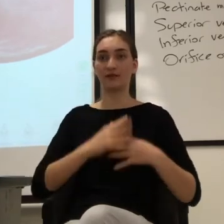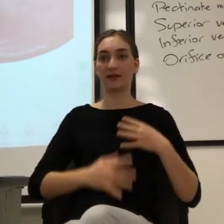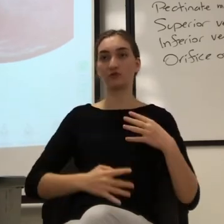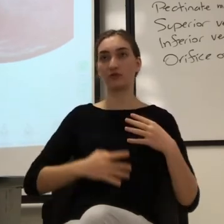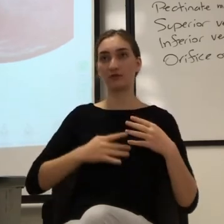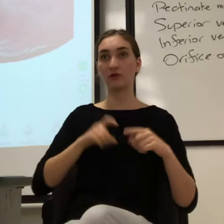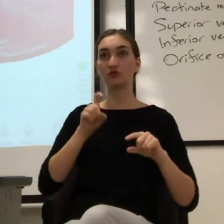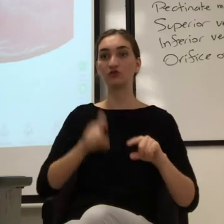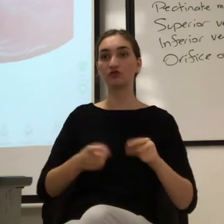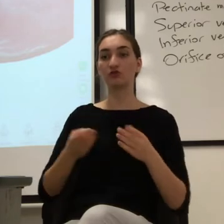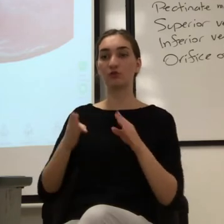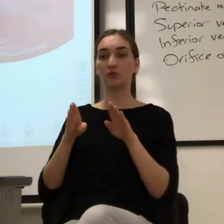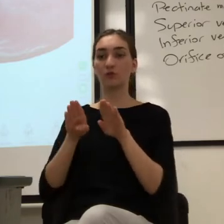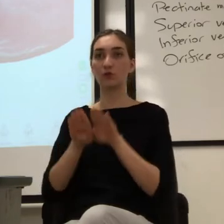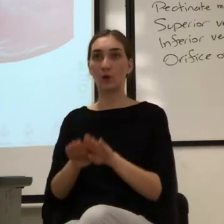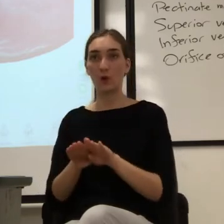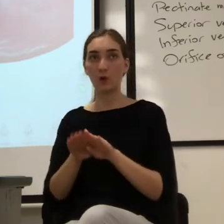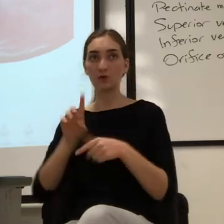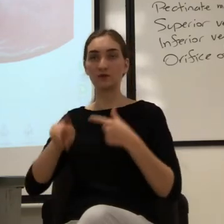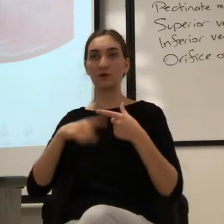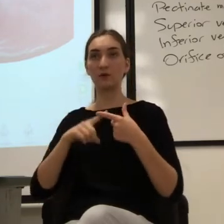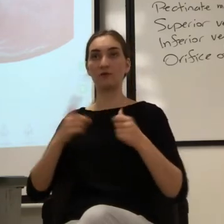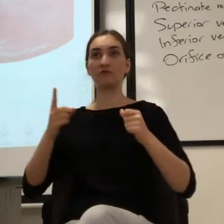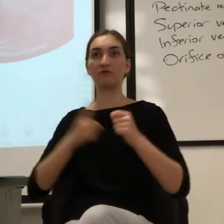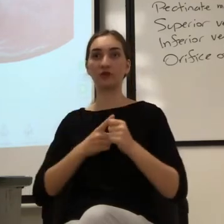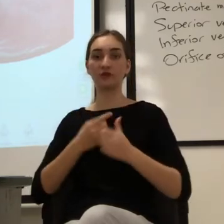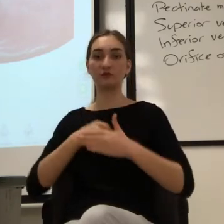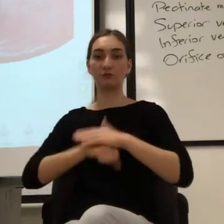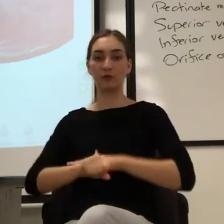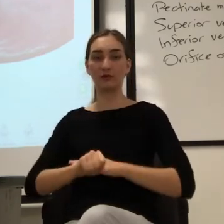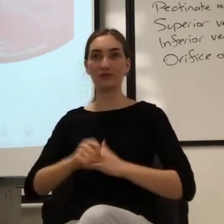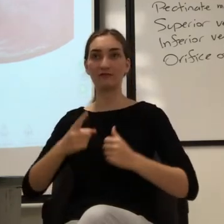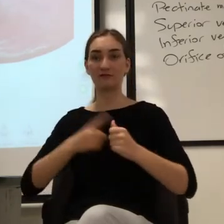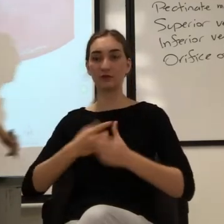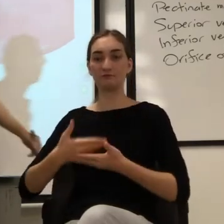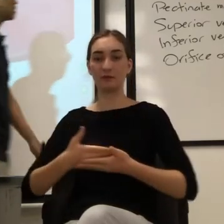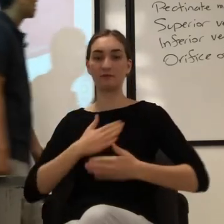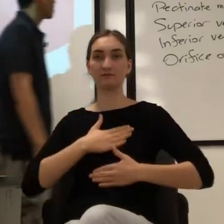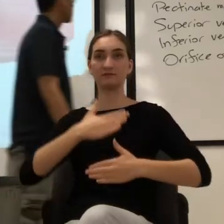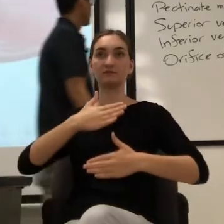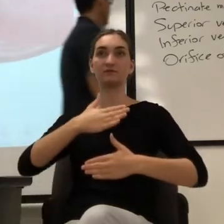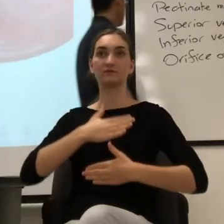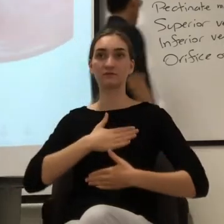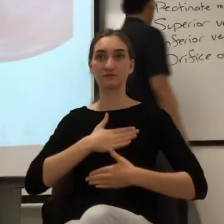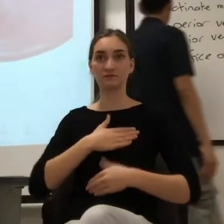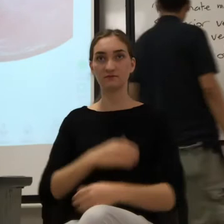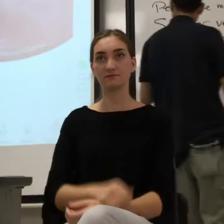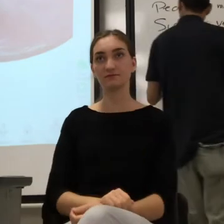you give birth and take your first breath. Fossa ovalis.